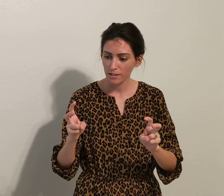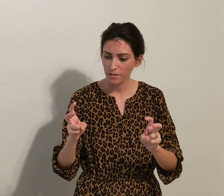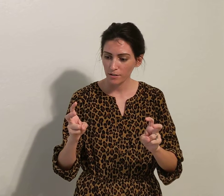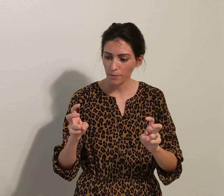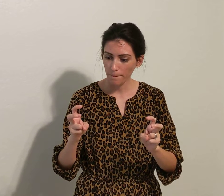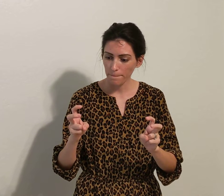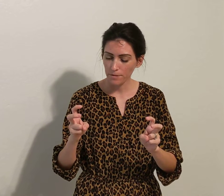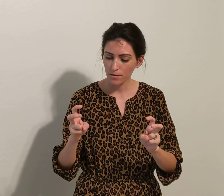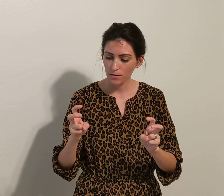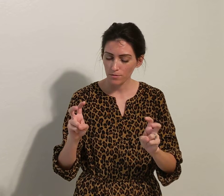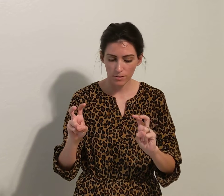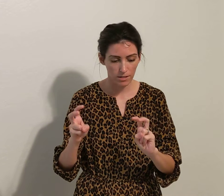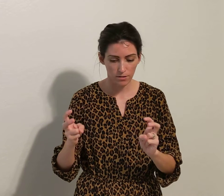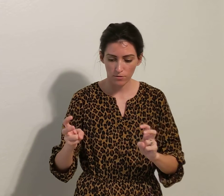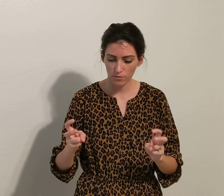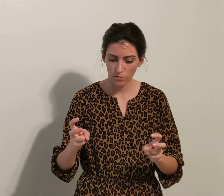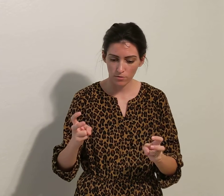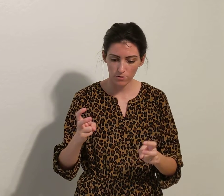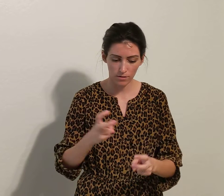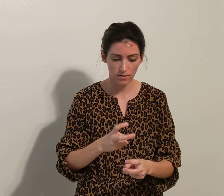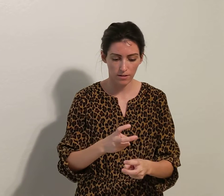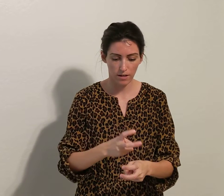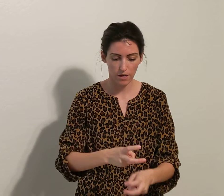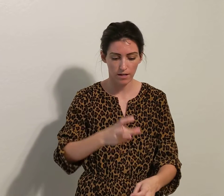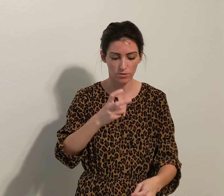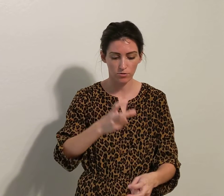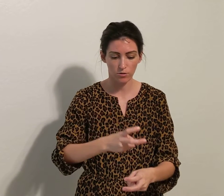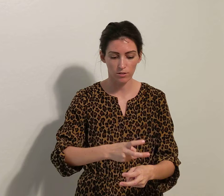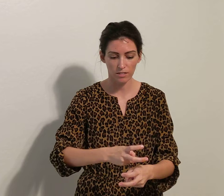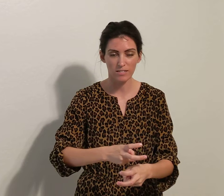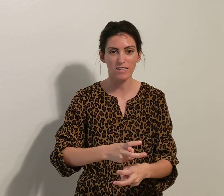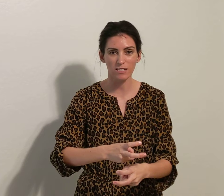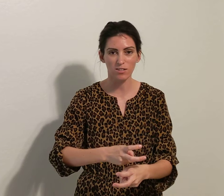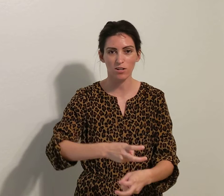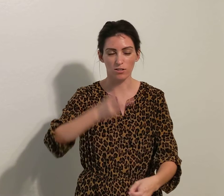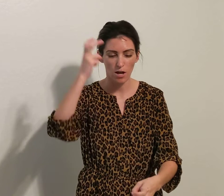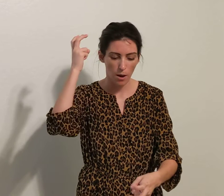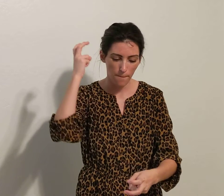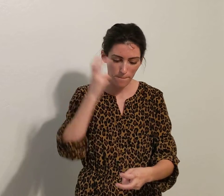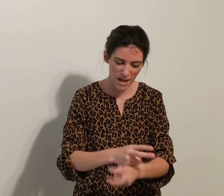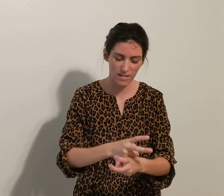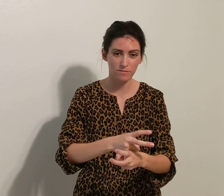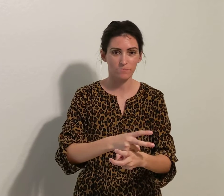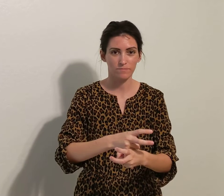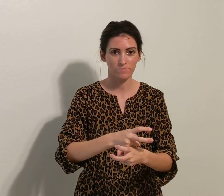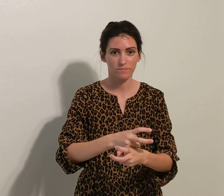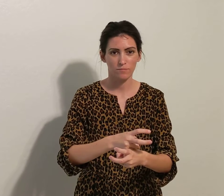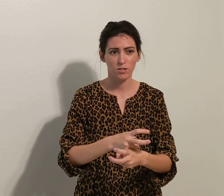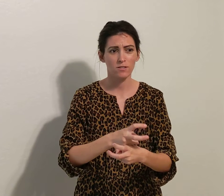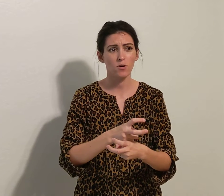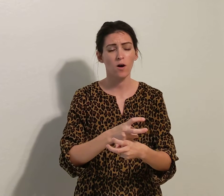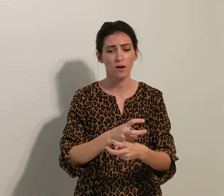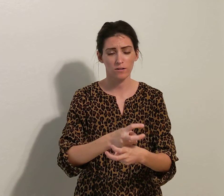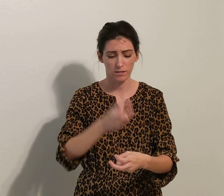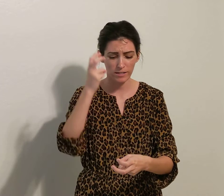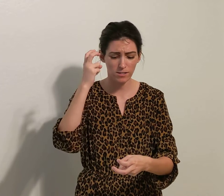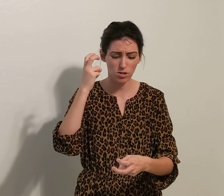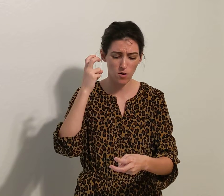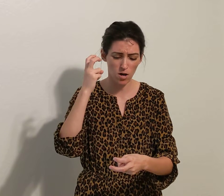So you take your tools and you're gonna dig into the earth. Bam! But it's so hard. It's so